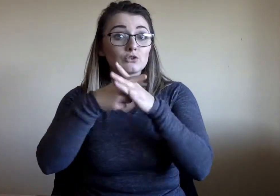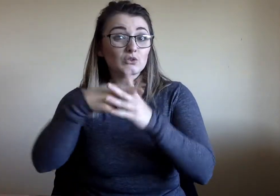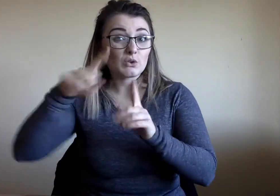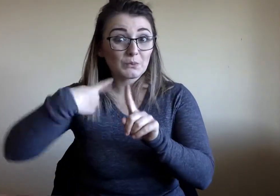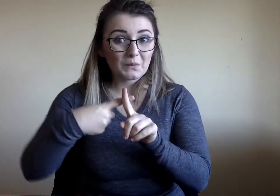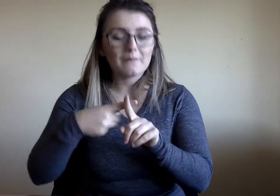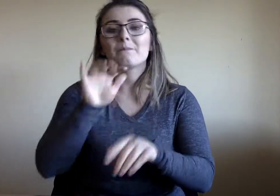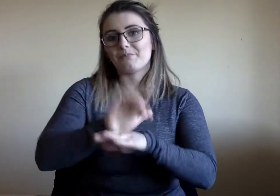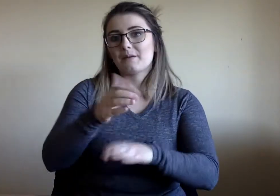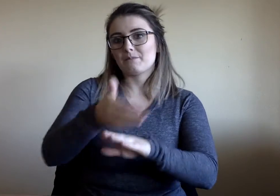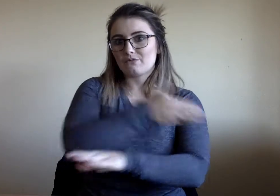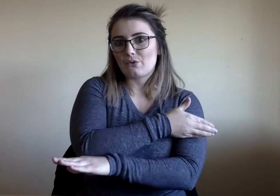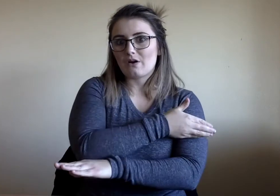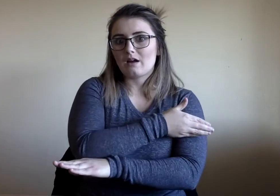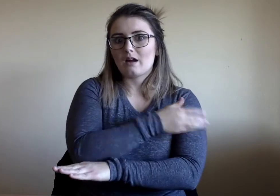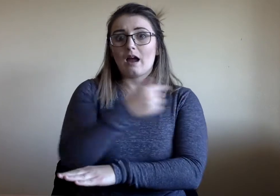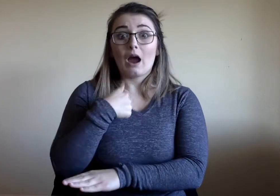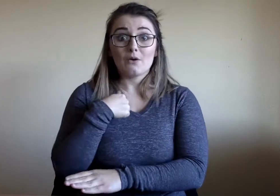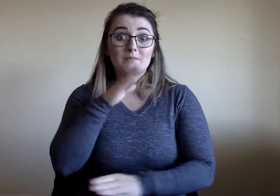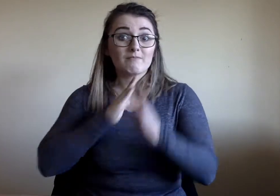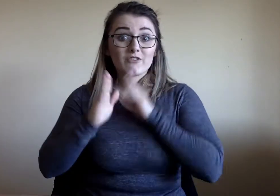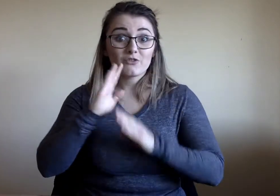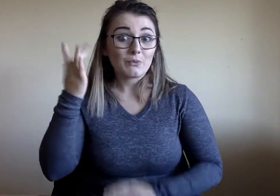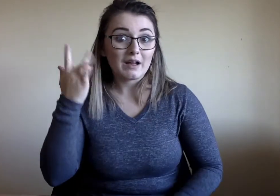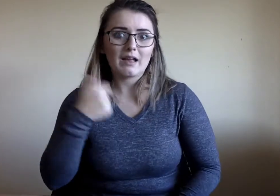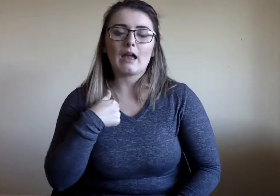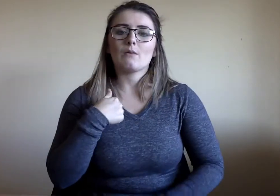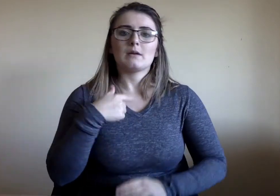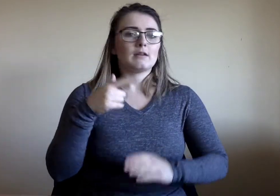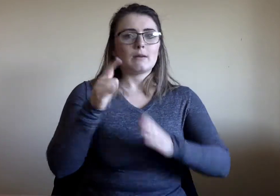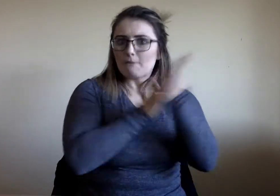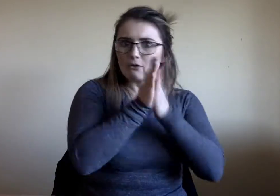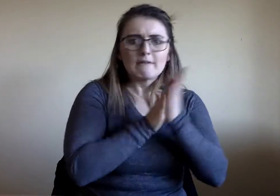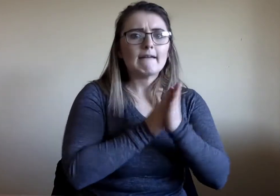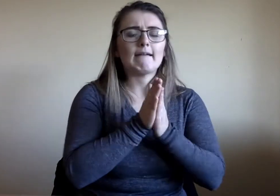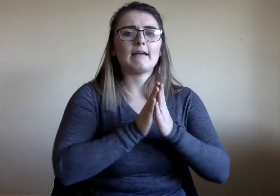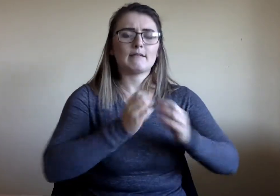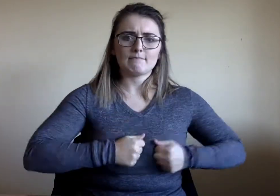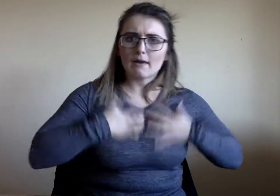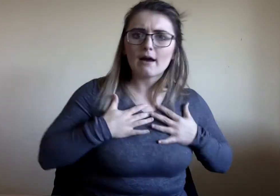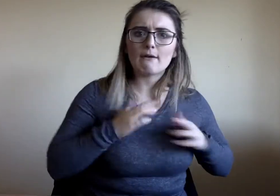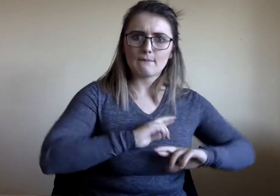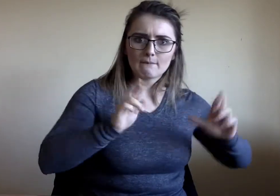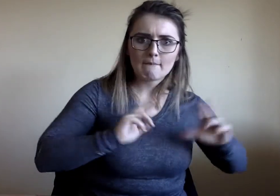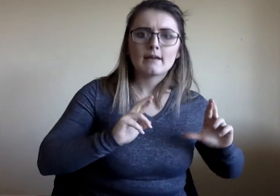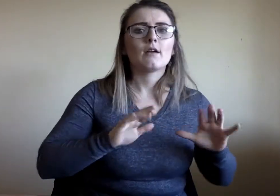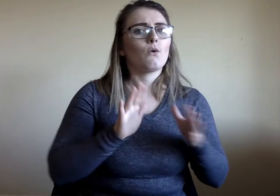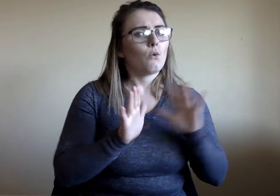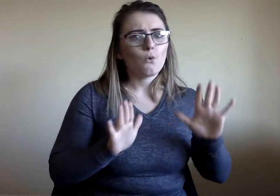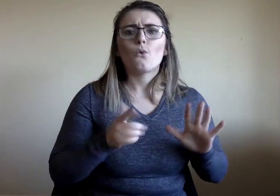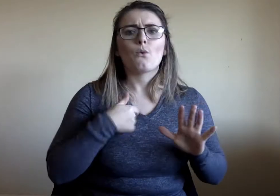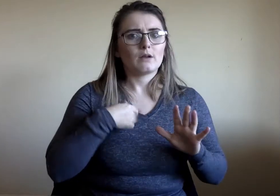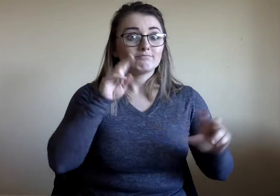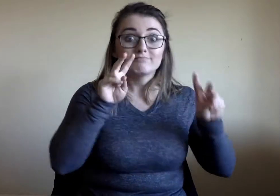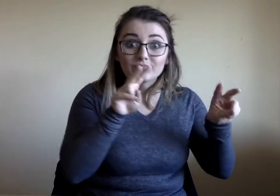used to get so frustrated because the night before, I would be motivated, I would be inspired, I would be looking forward to waking